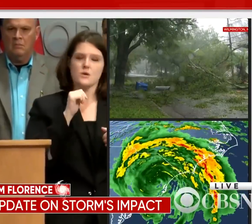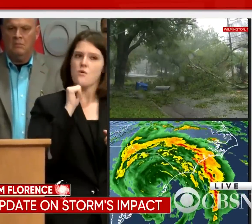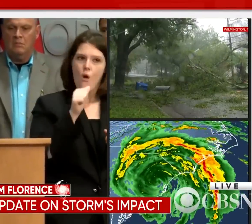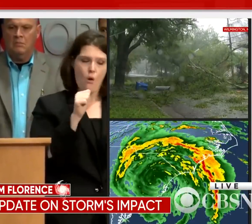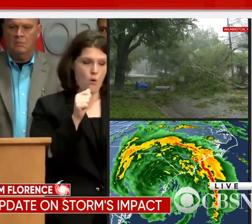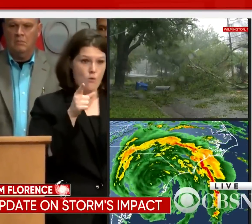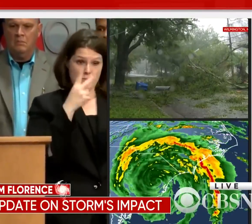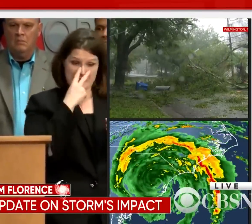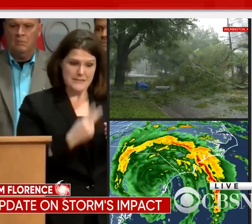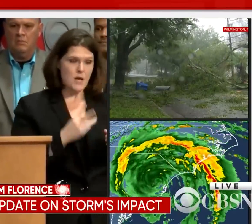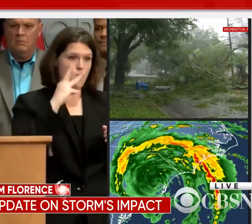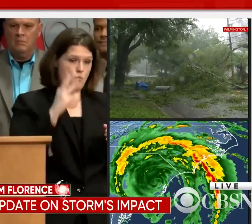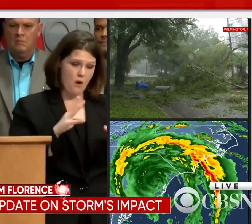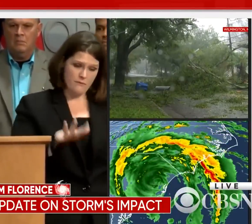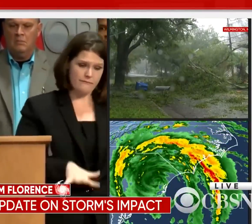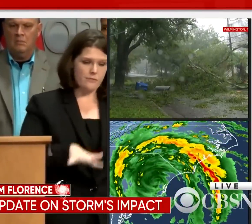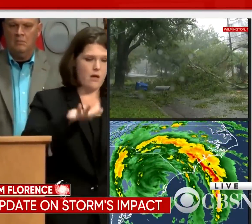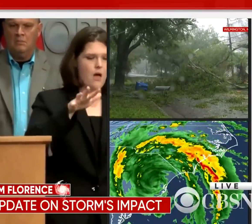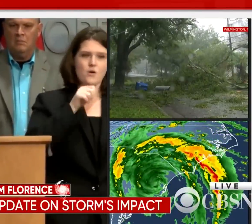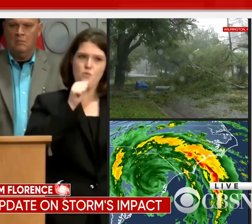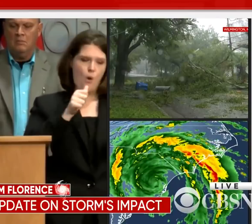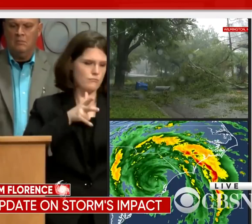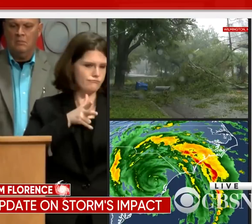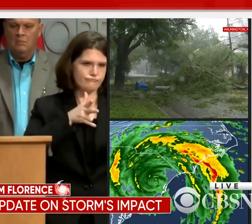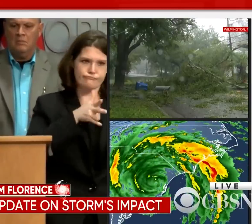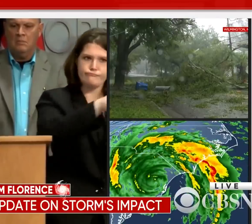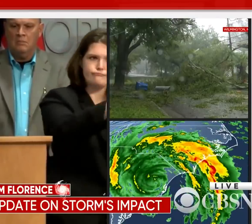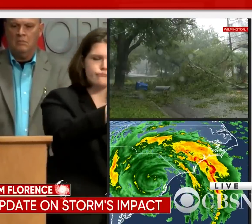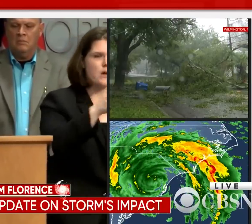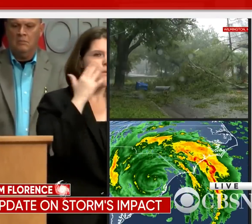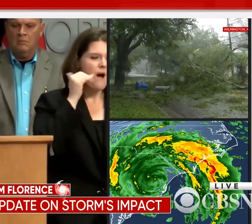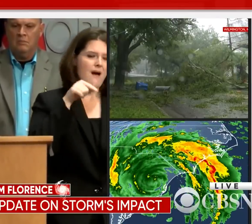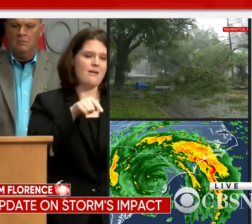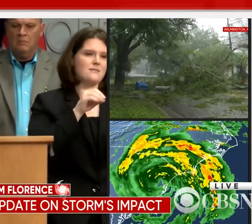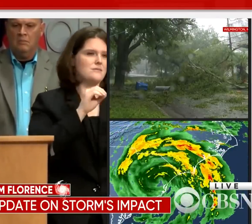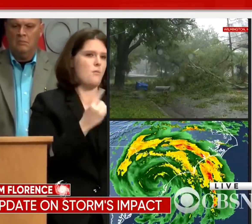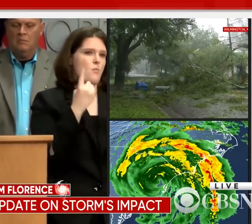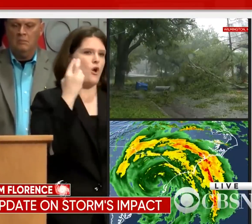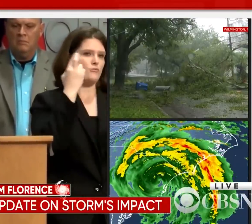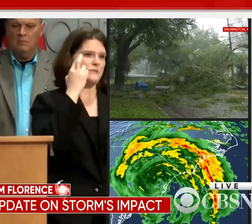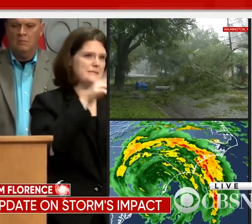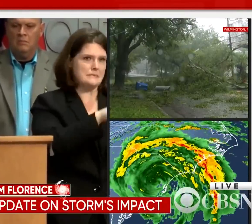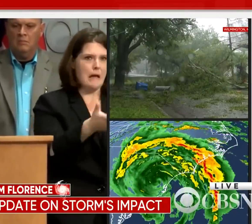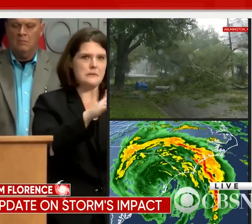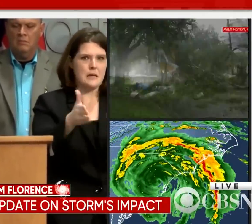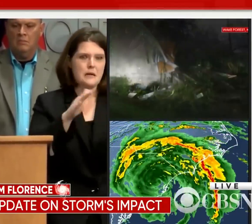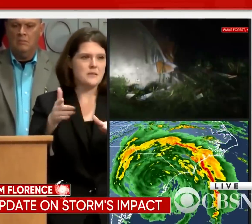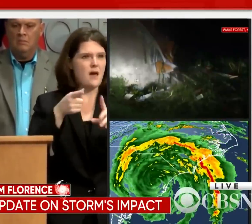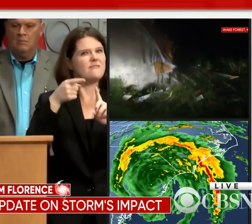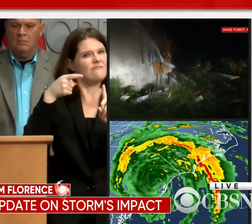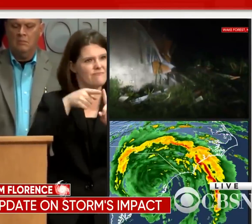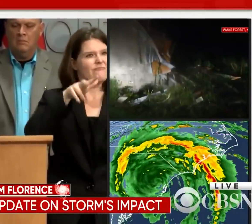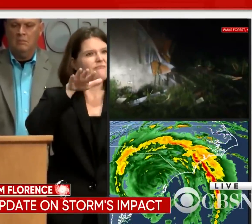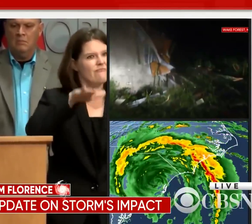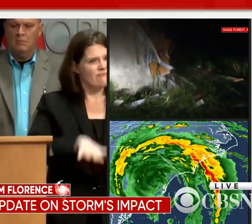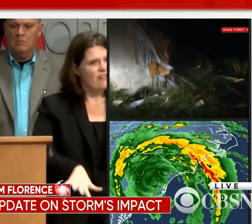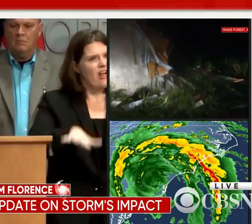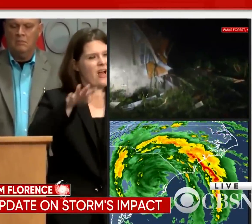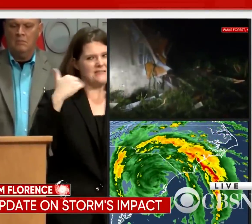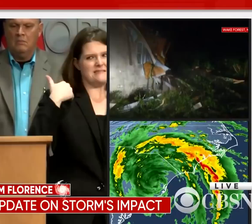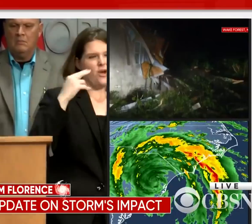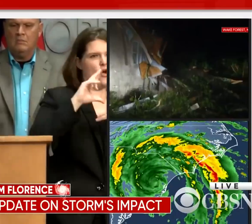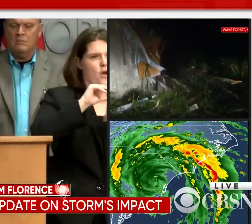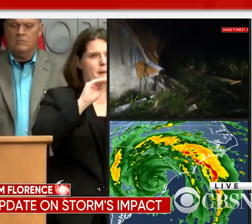through standing or moving water. This was the #1 cause of death in Hurricane Matthew. Please, if you see